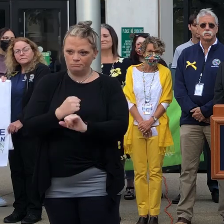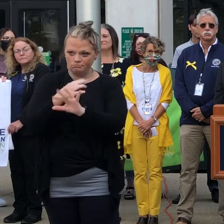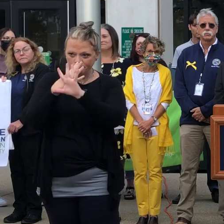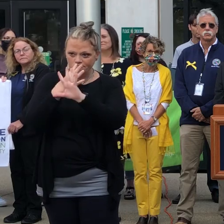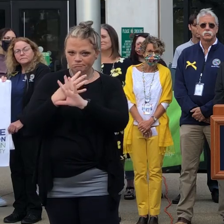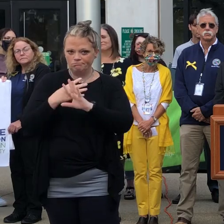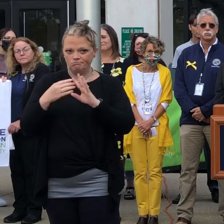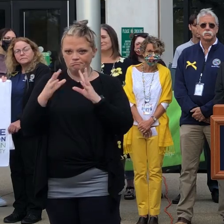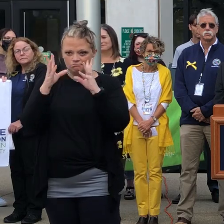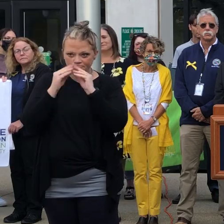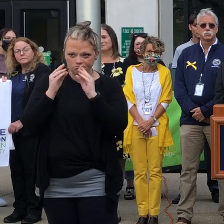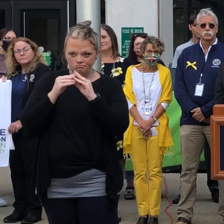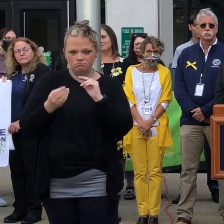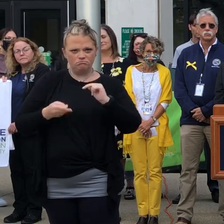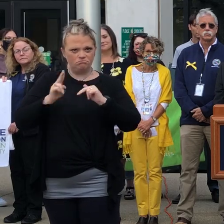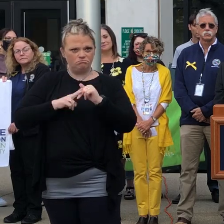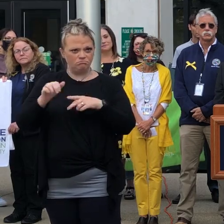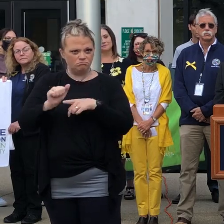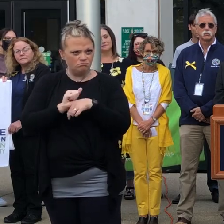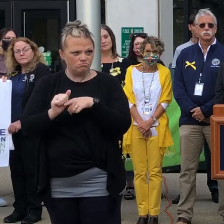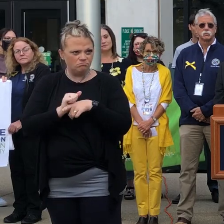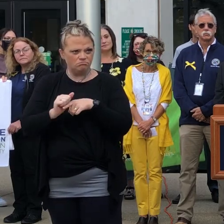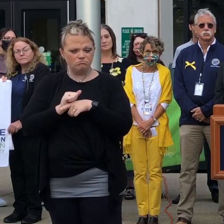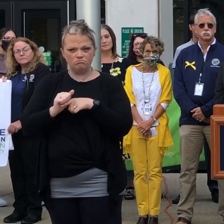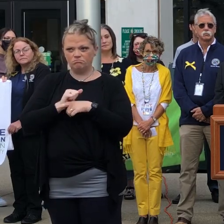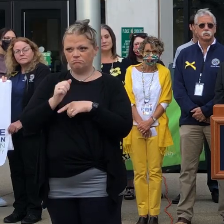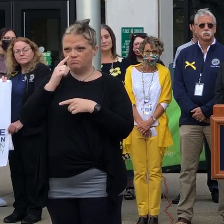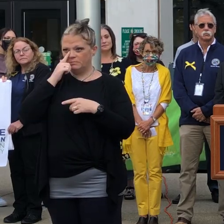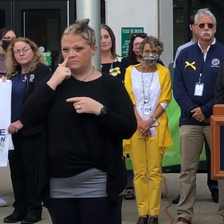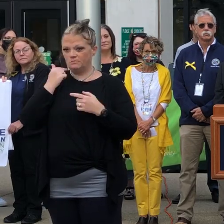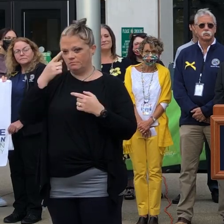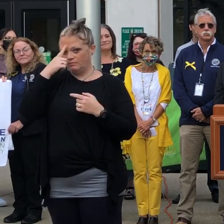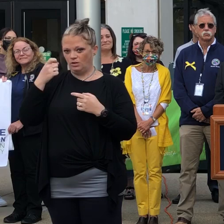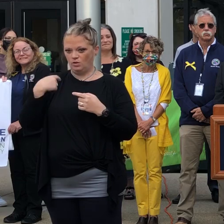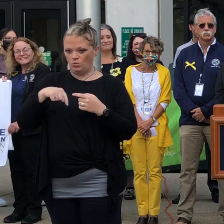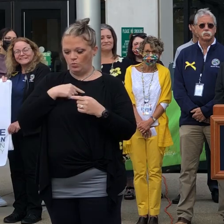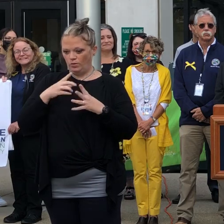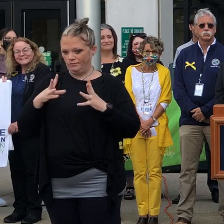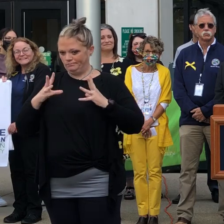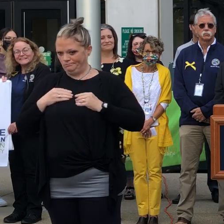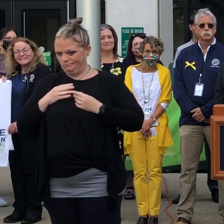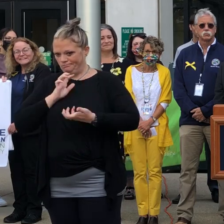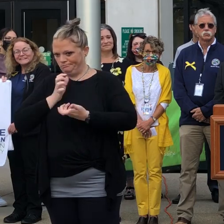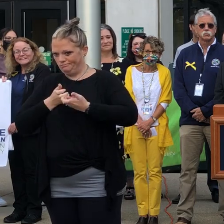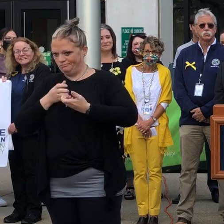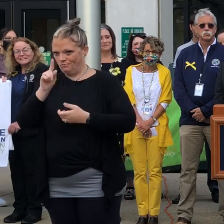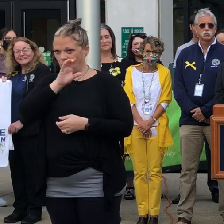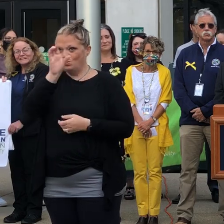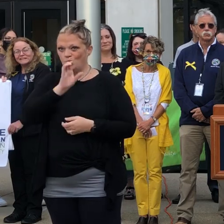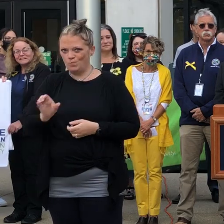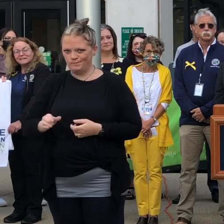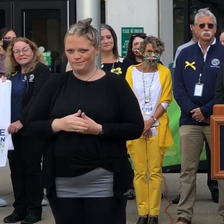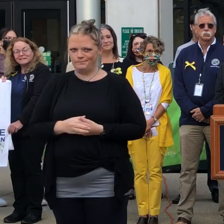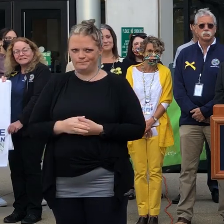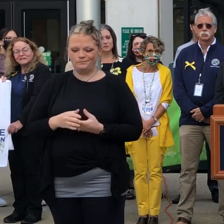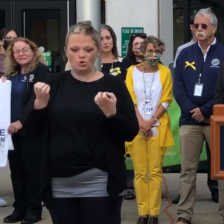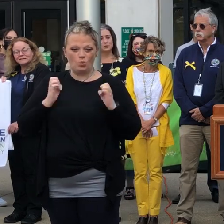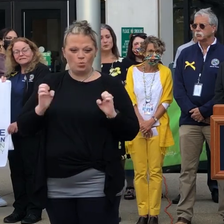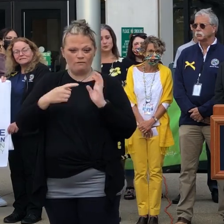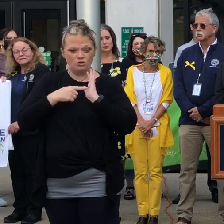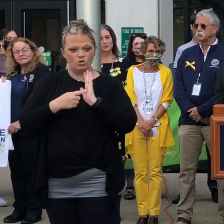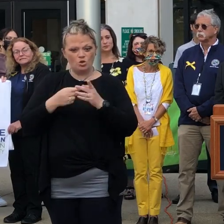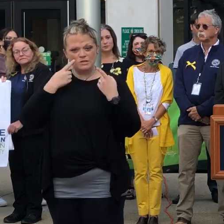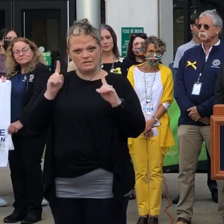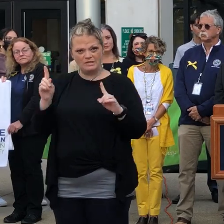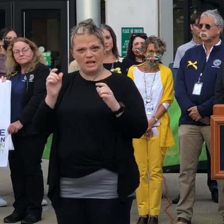even increased training as we became facile with Zoom. While our efforts are beginning to show success with the